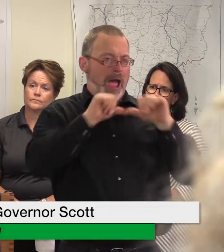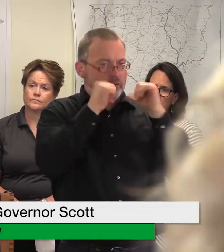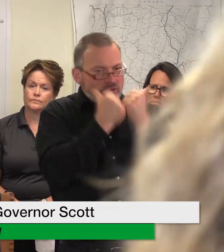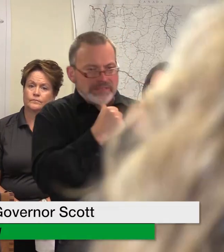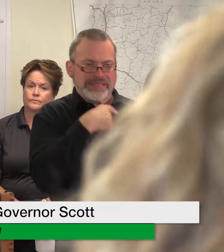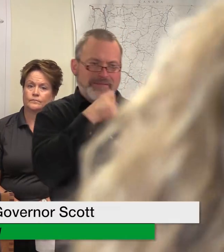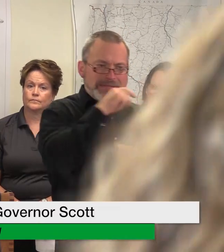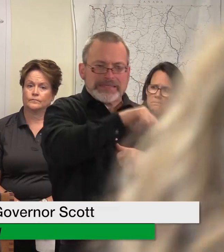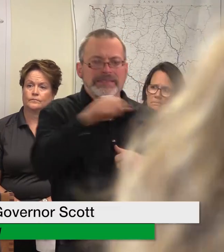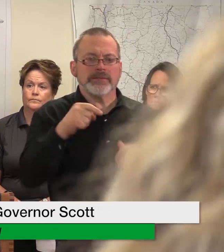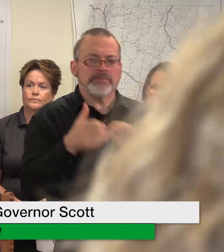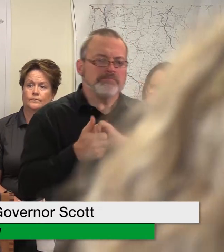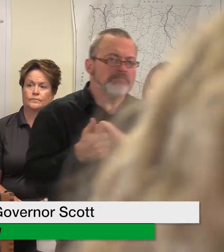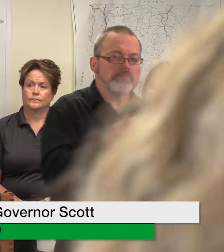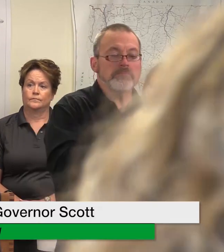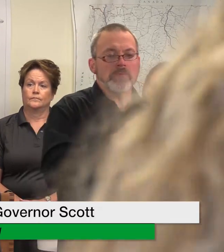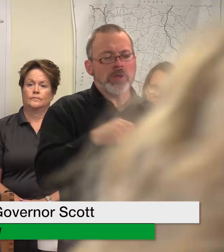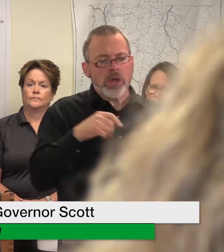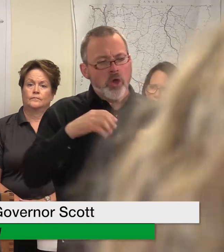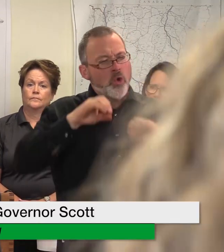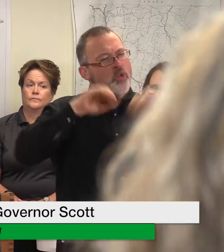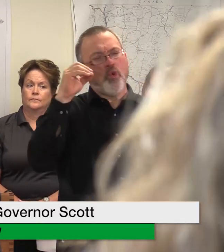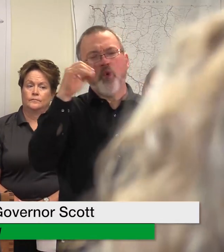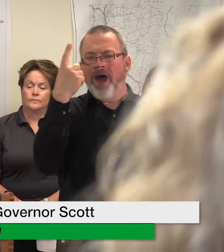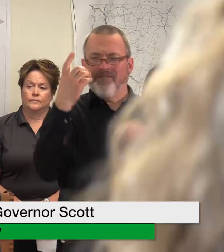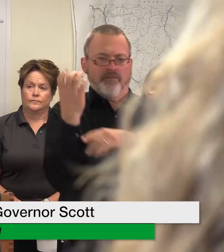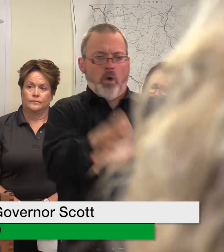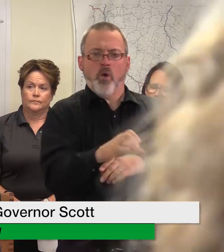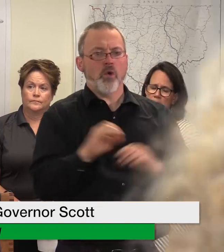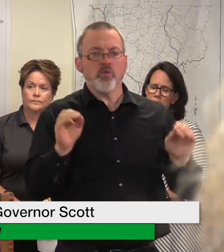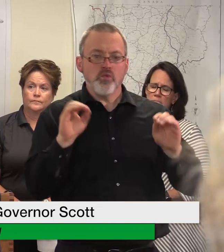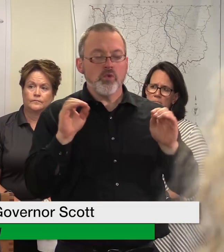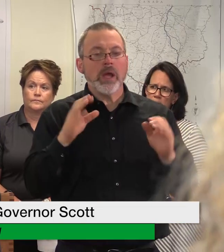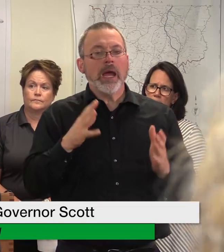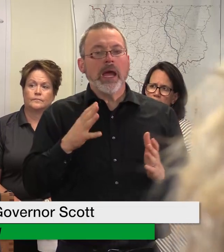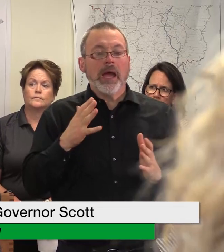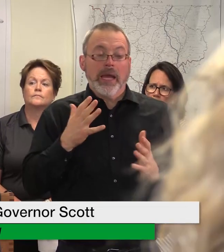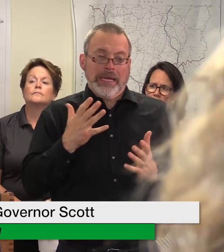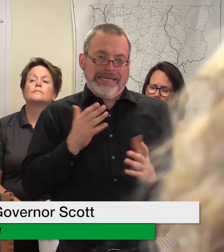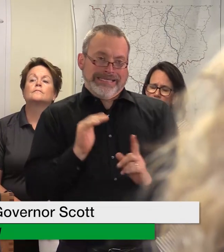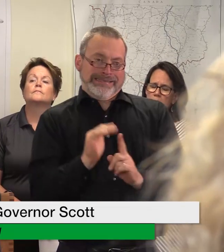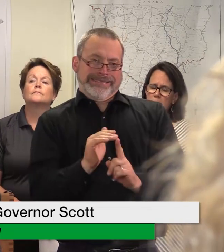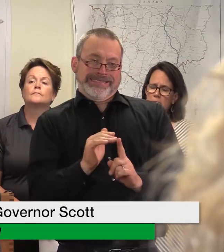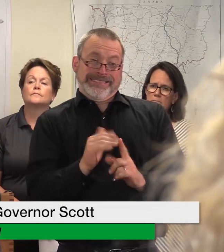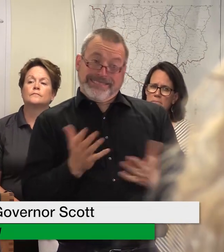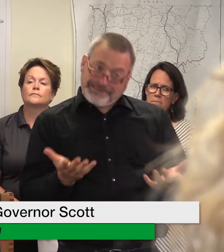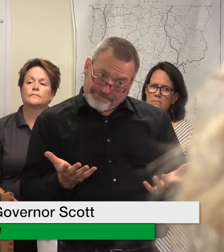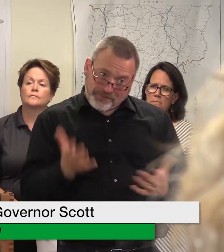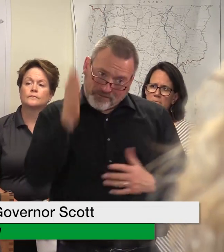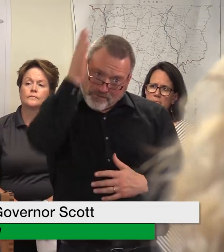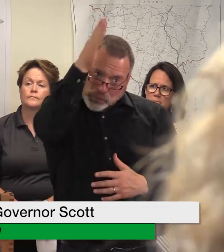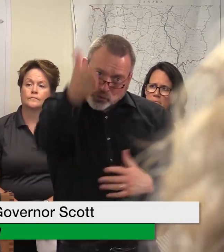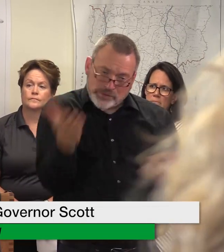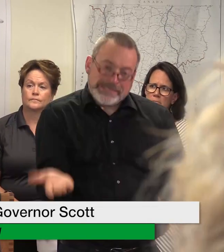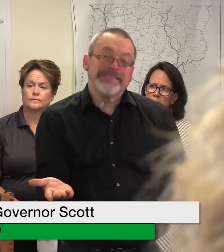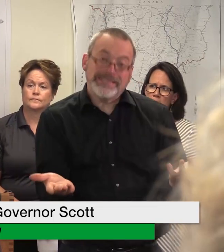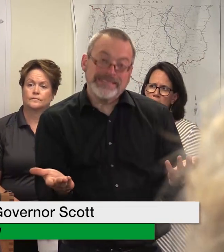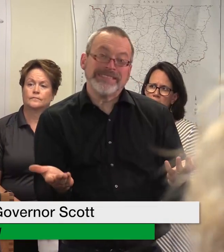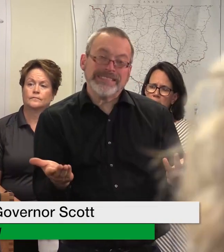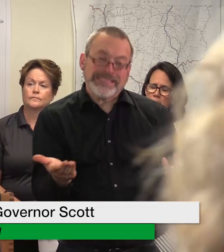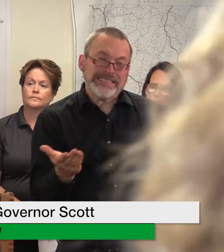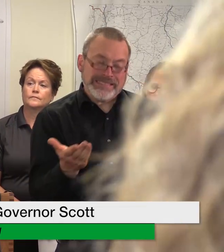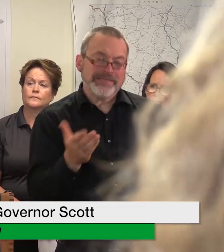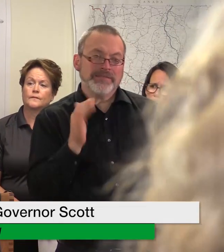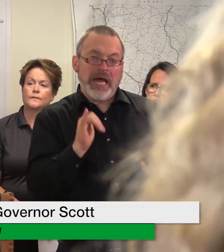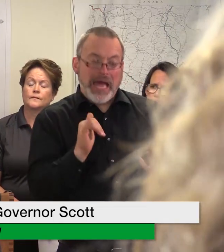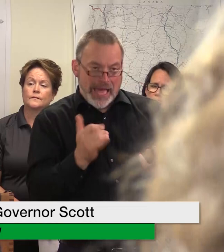force anybody to do anything, but we wanna assist them in making the right decisions and have the resources available